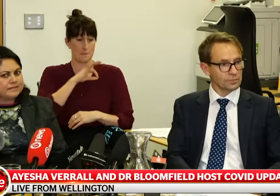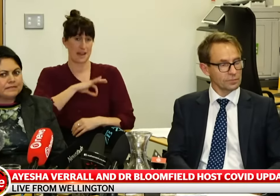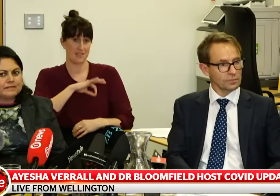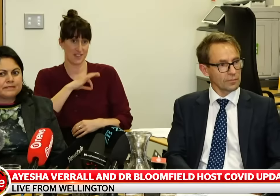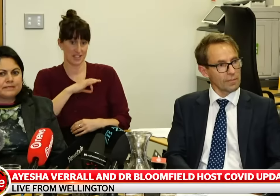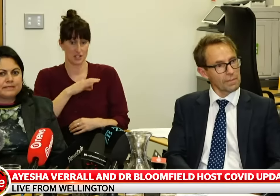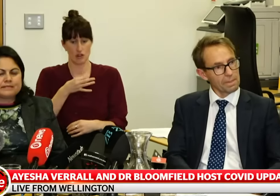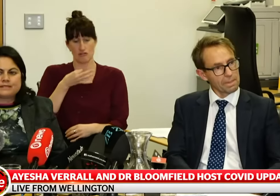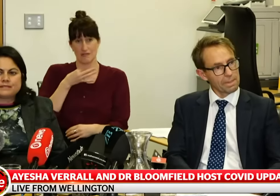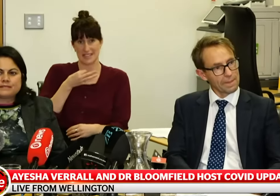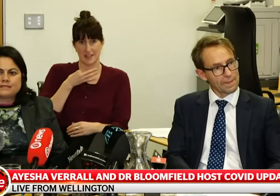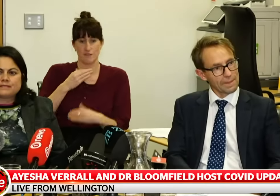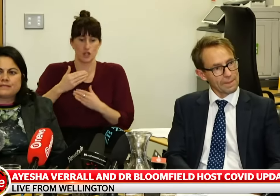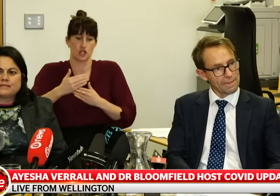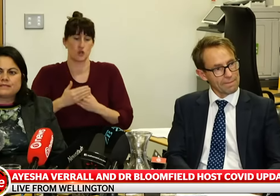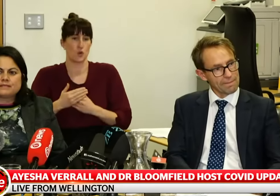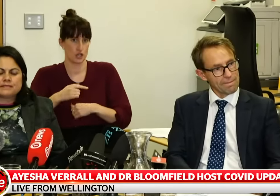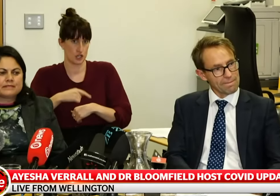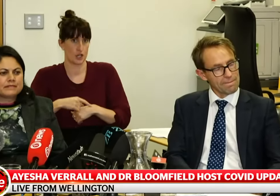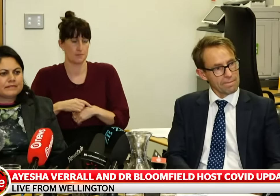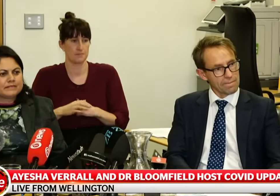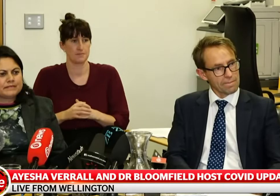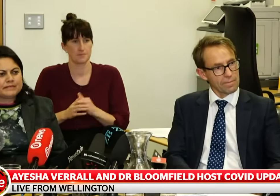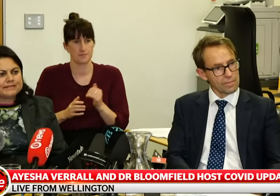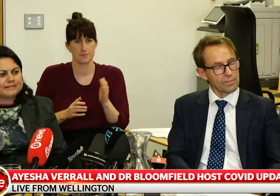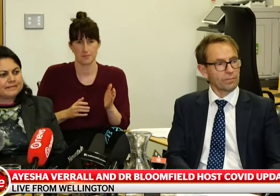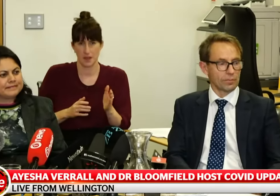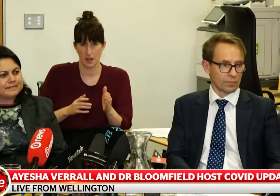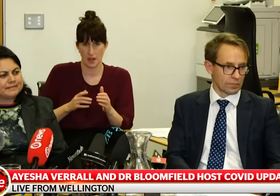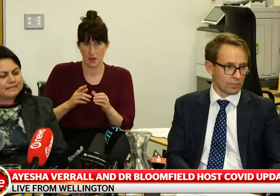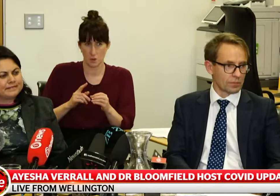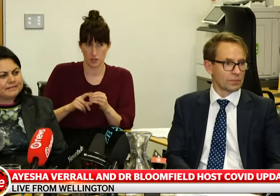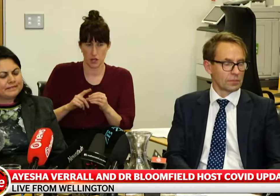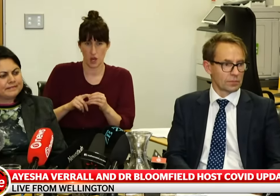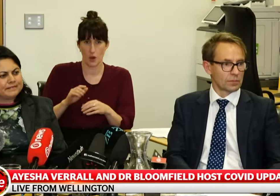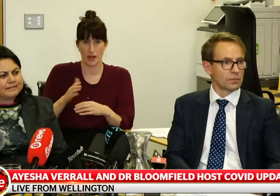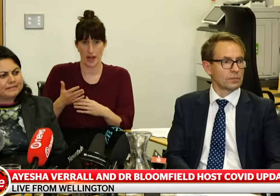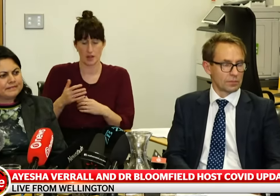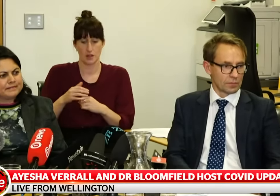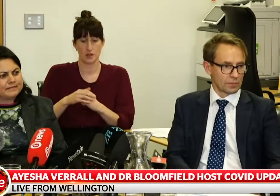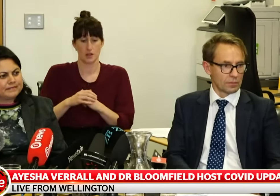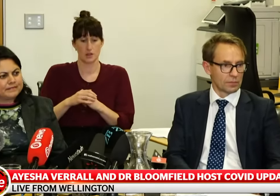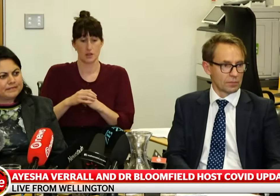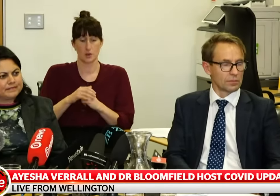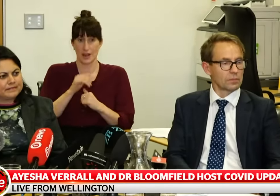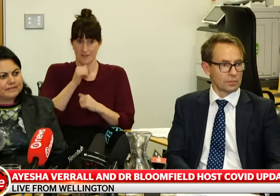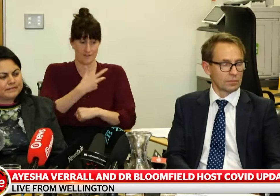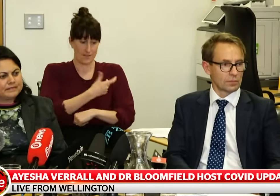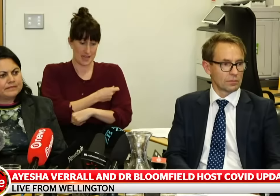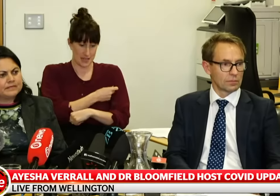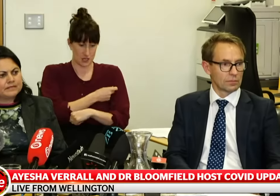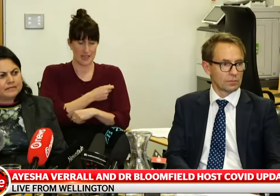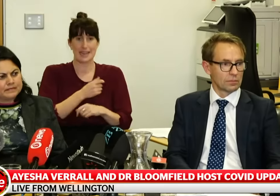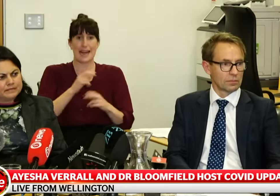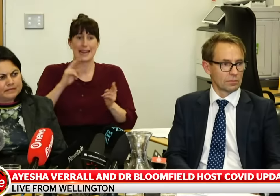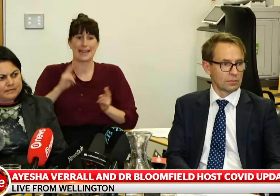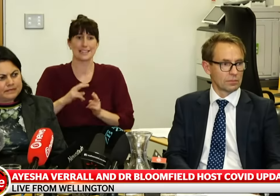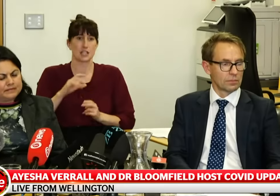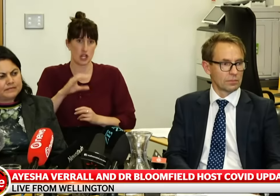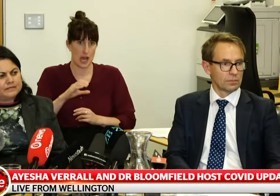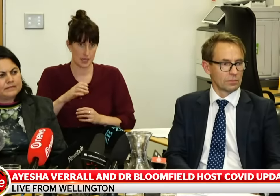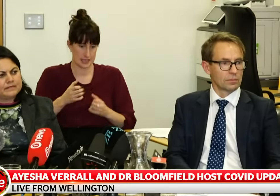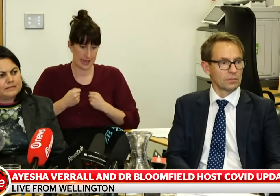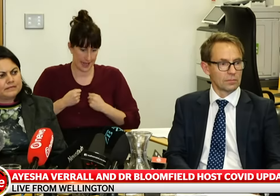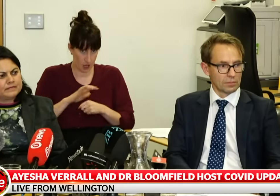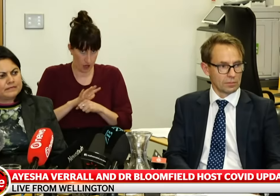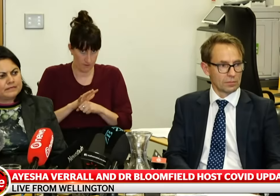Right, because I'm thinking, if the vaccine provides protection, it makes it less likely someone gets COVID, makes it less likely they'll develop long COVID, could help younger people